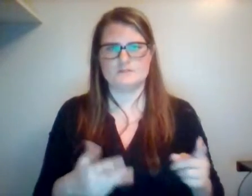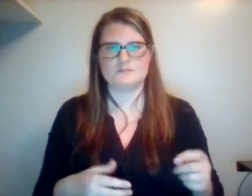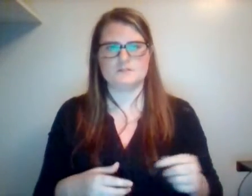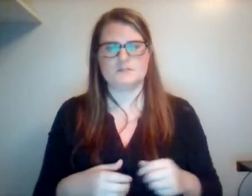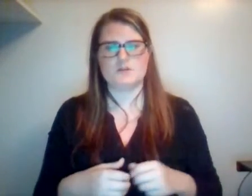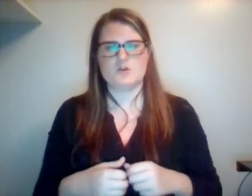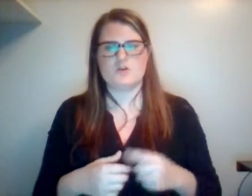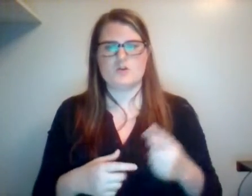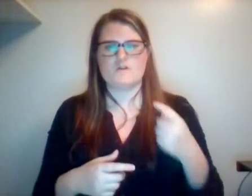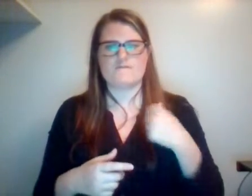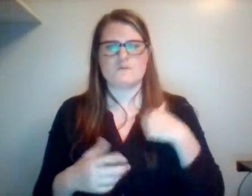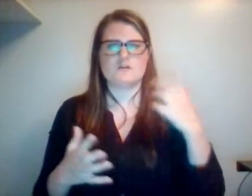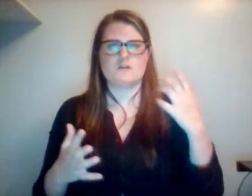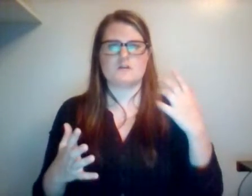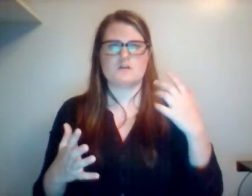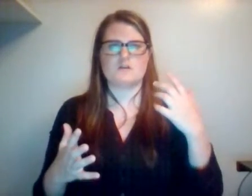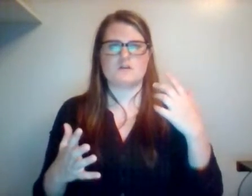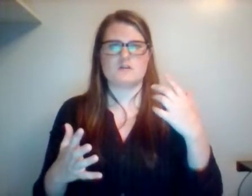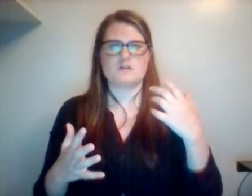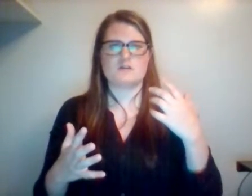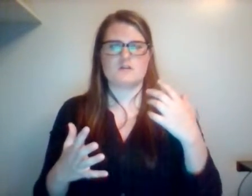our entertainment hunger. So this is